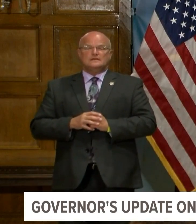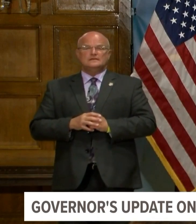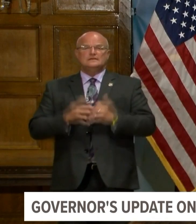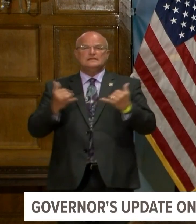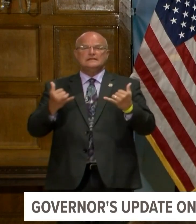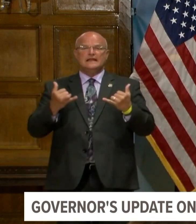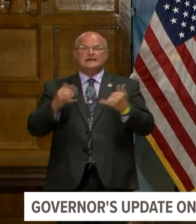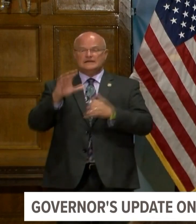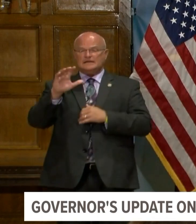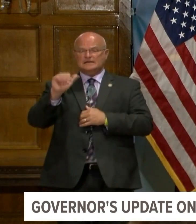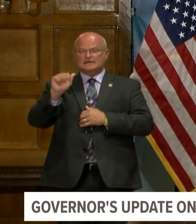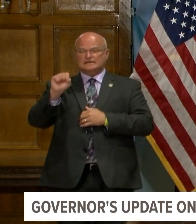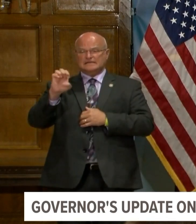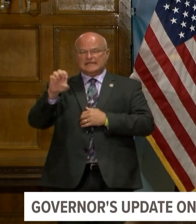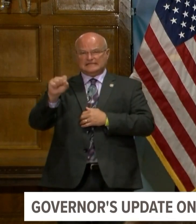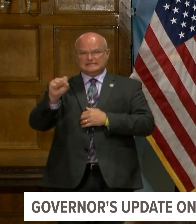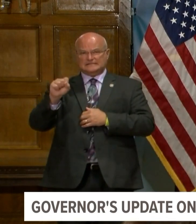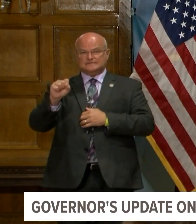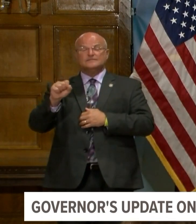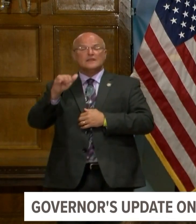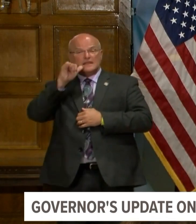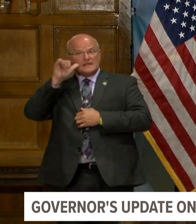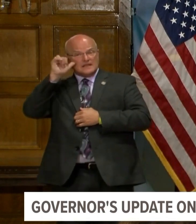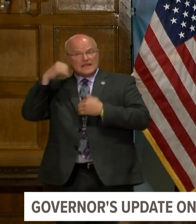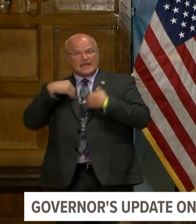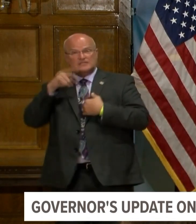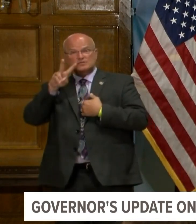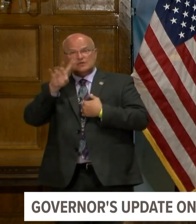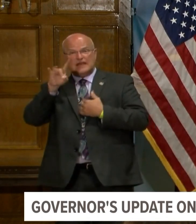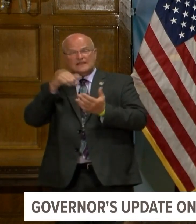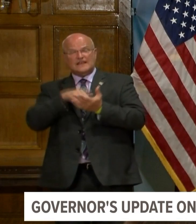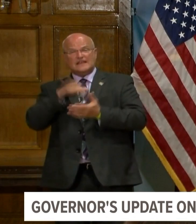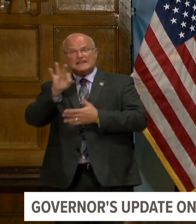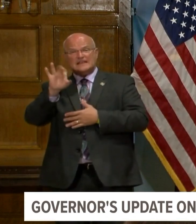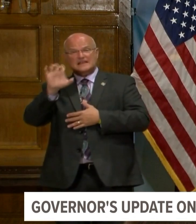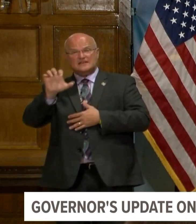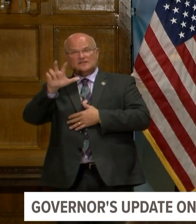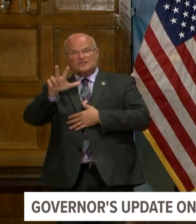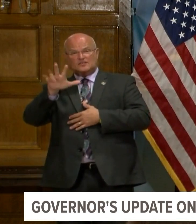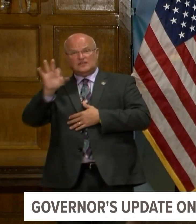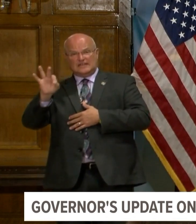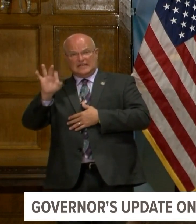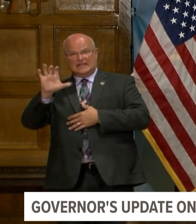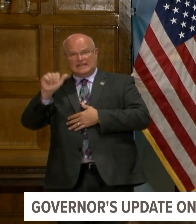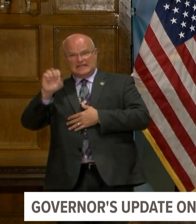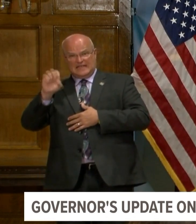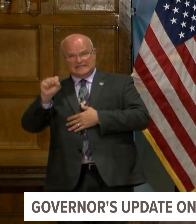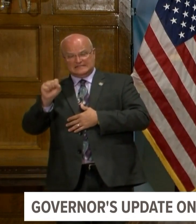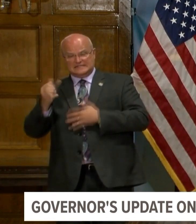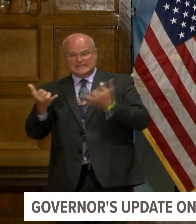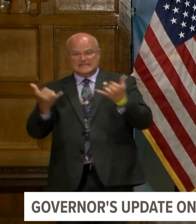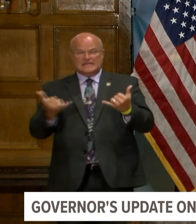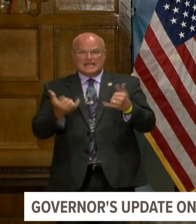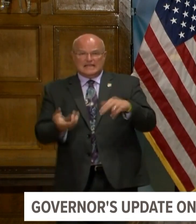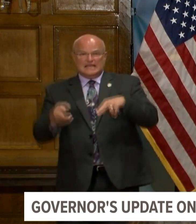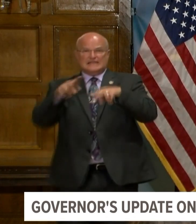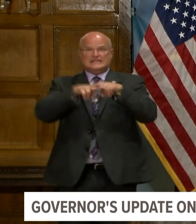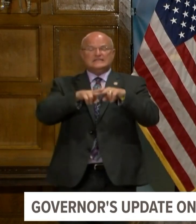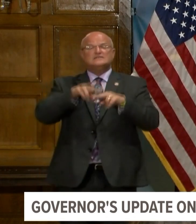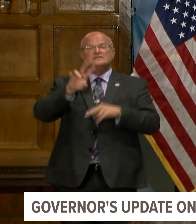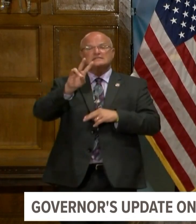Let's go to the cases. Yesterday we had 28,939 cases, and today we have an